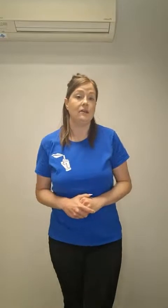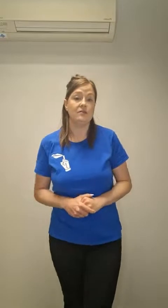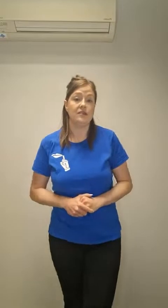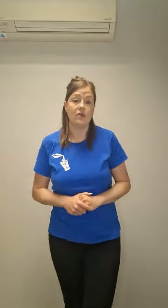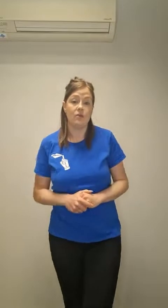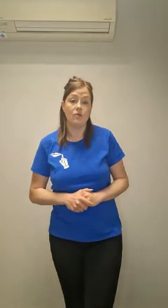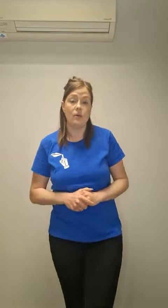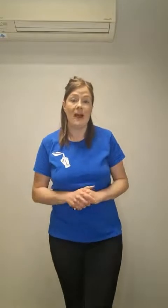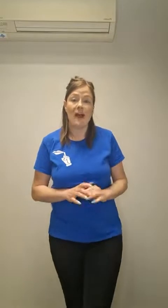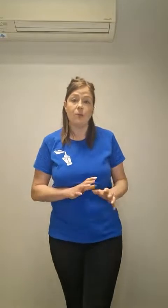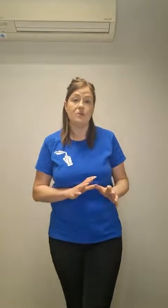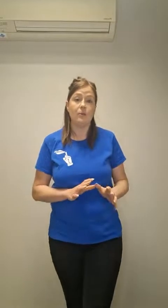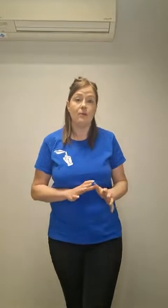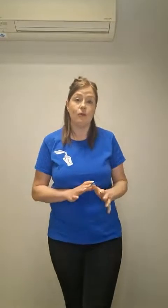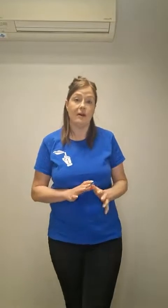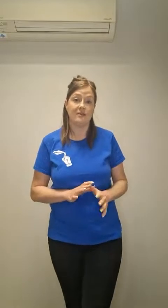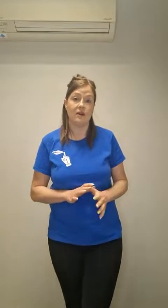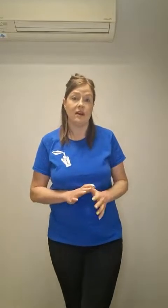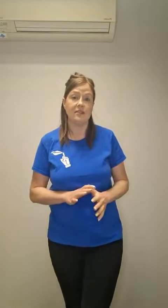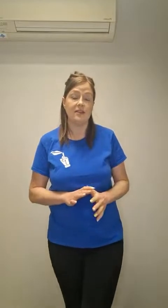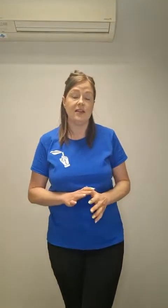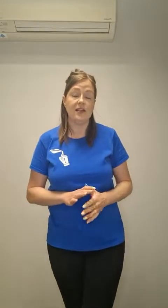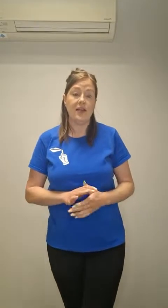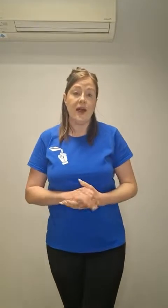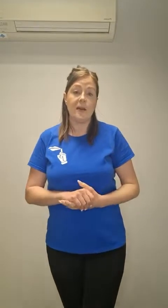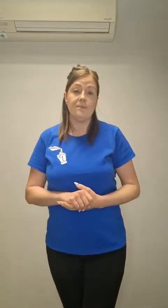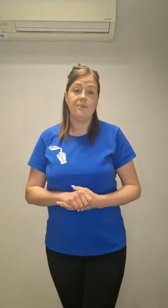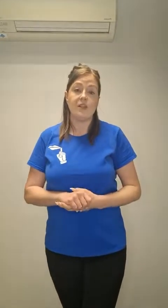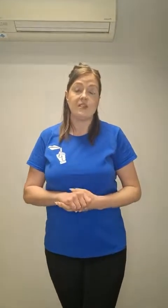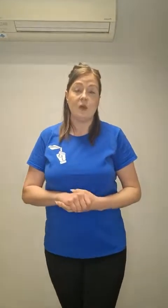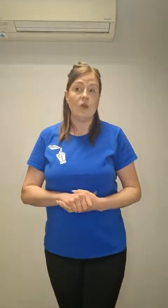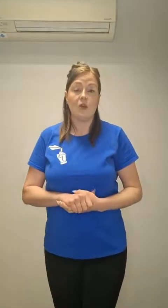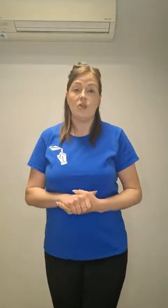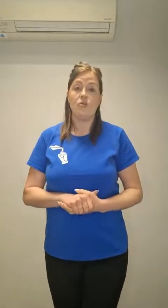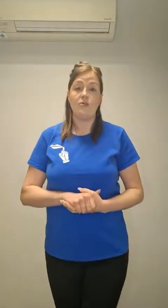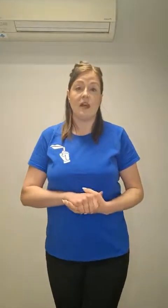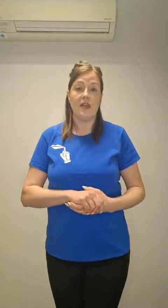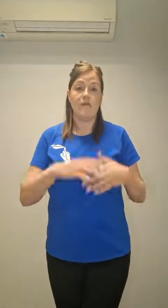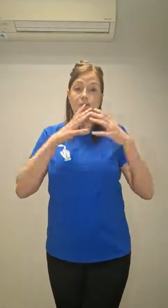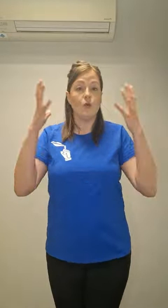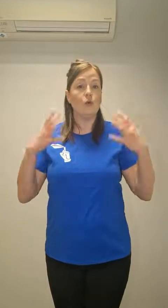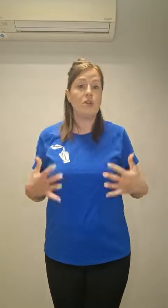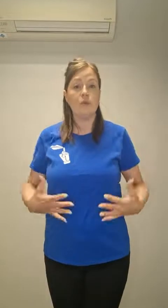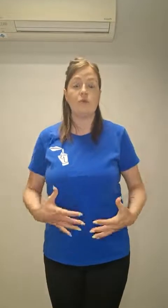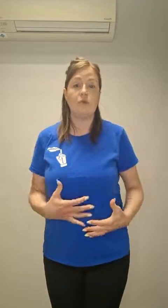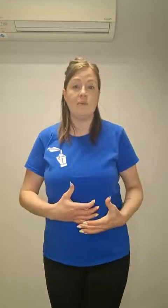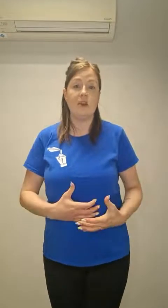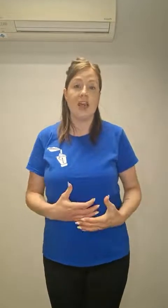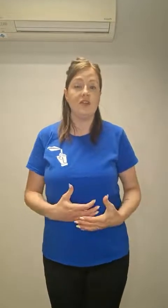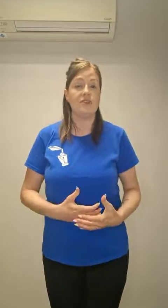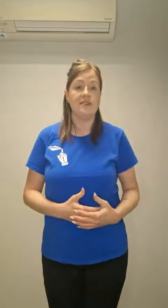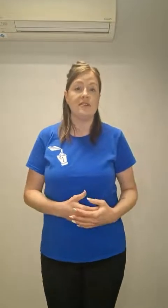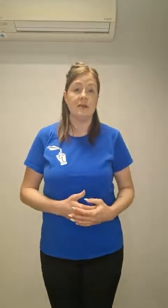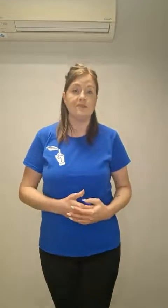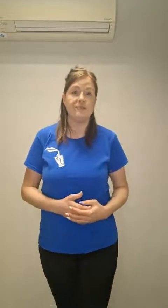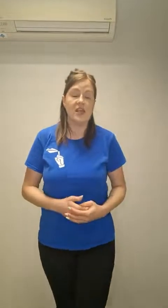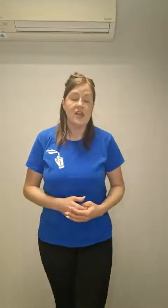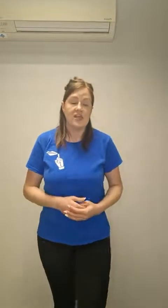so that you know how to perform our signs. Signalong use a full total communication system.